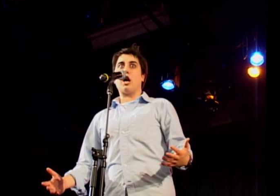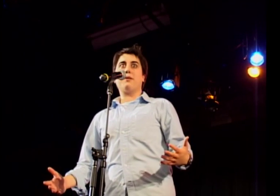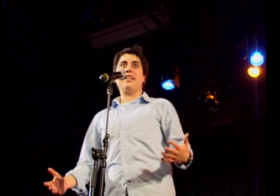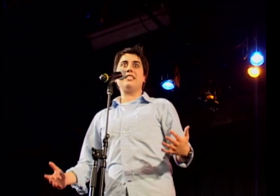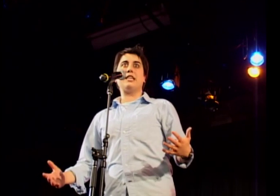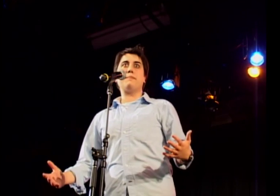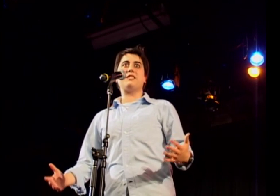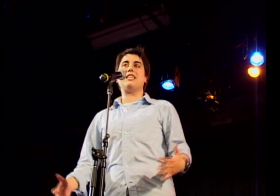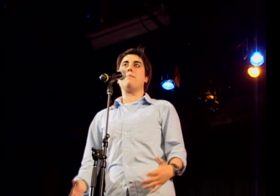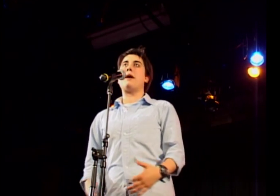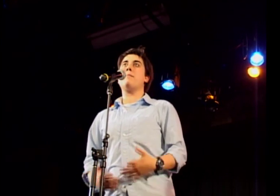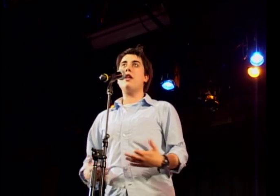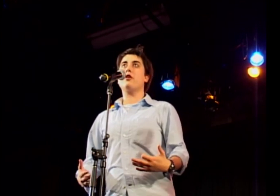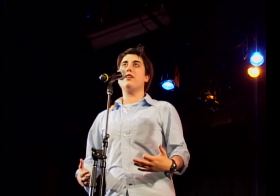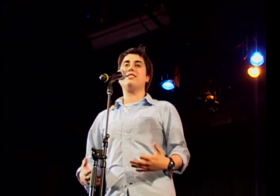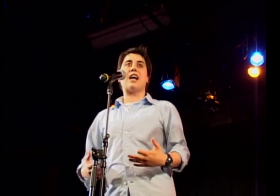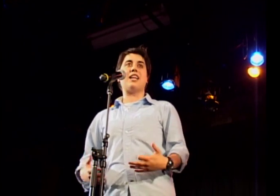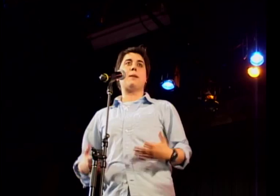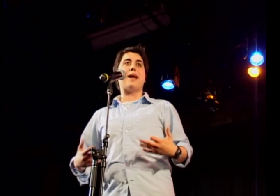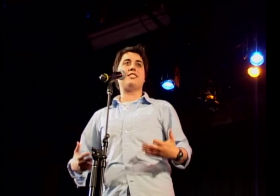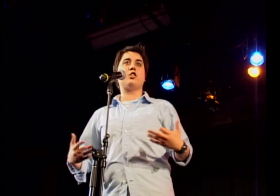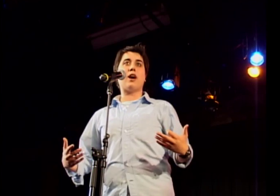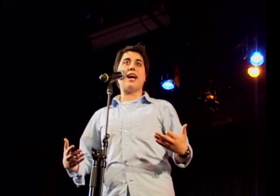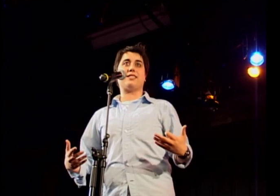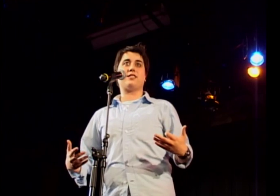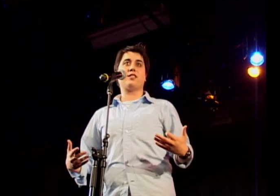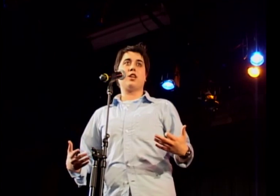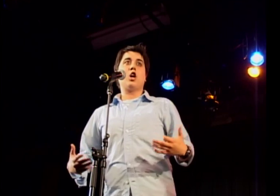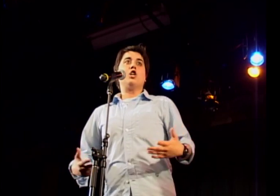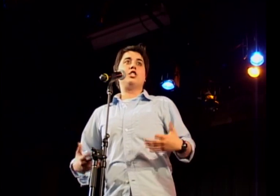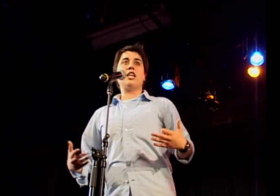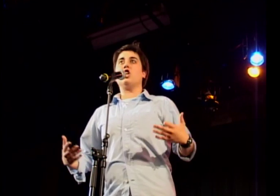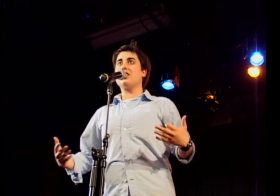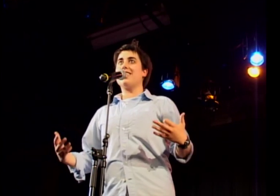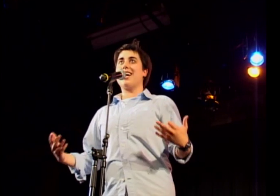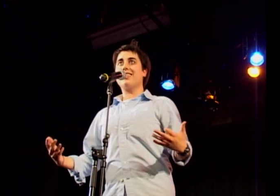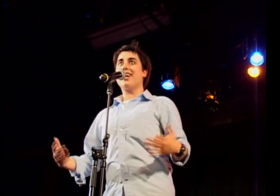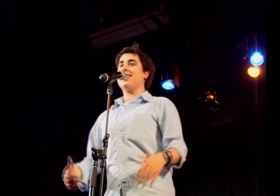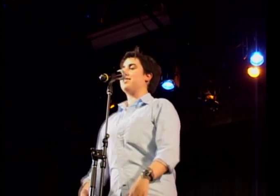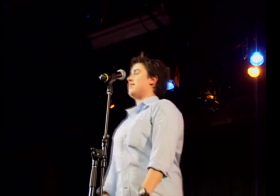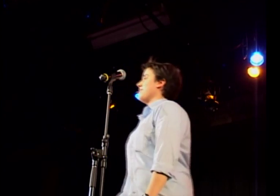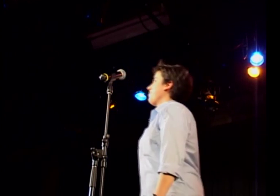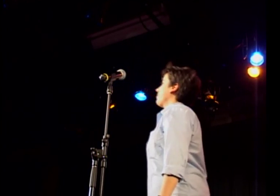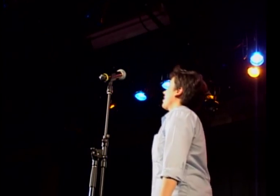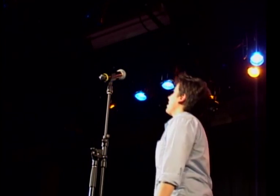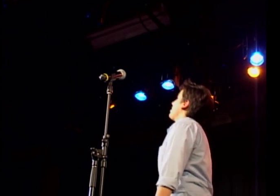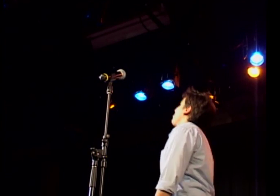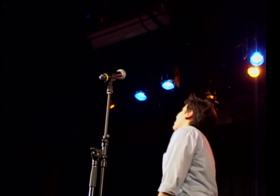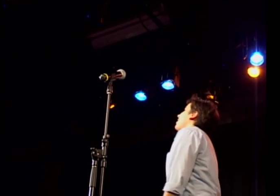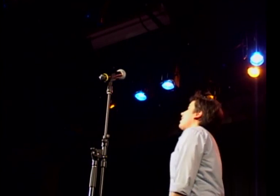everybody in the club getting tipsy. Everybody in the club getting tipsy. My mother is signing Amazing Grace. She looks like this.